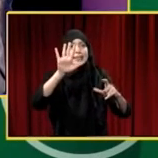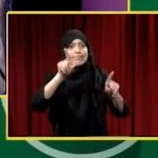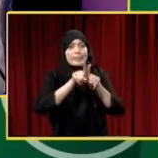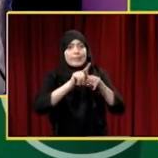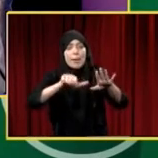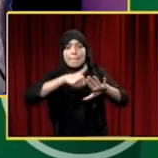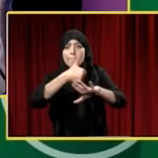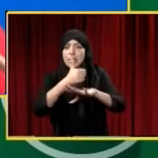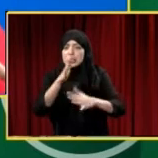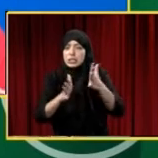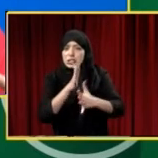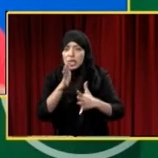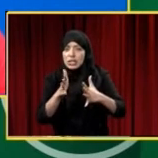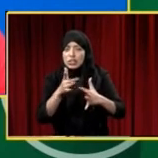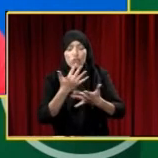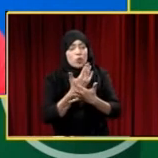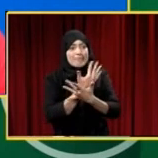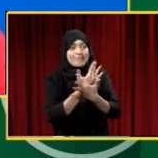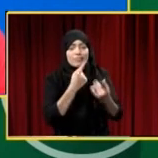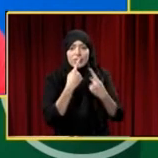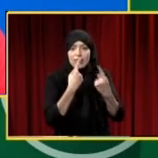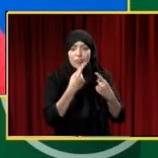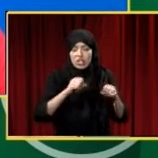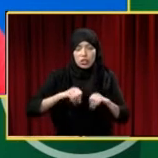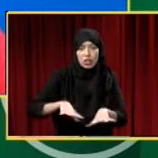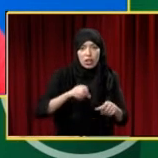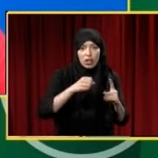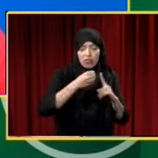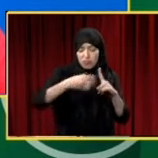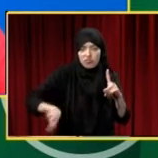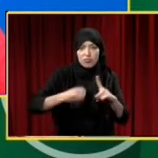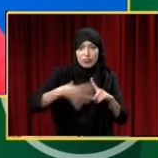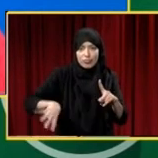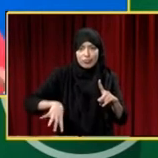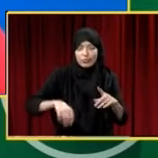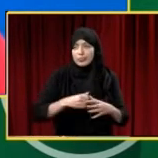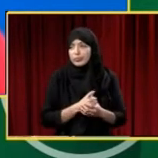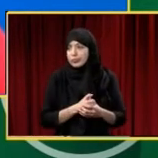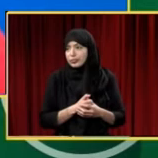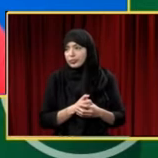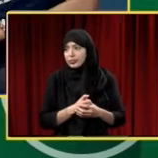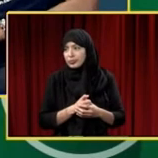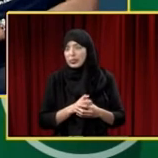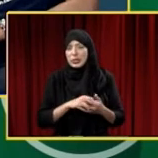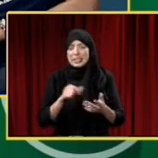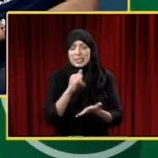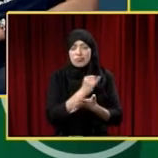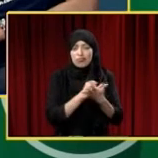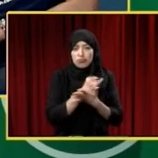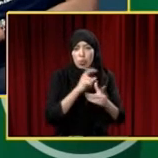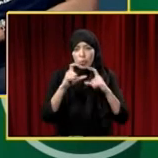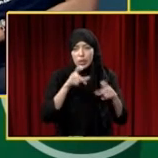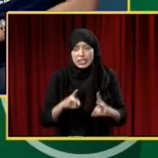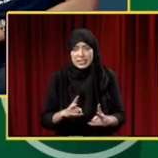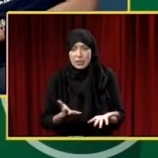of information lost in translation. Mm. So again, so you have, because of this poor communication system, you